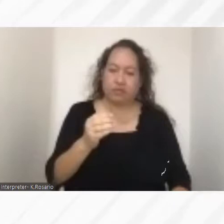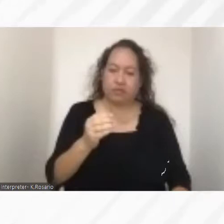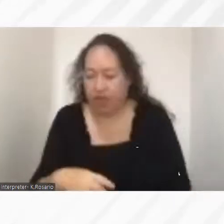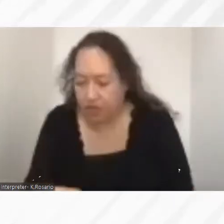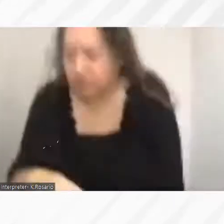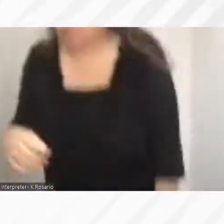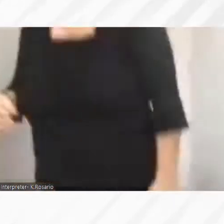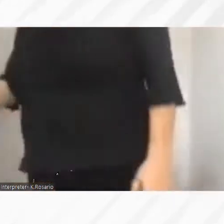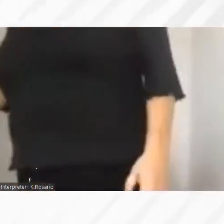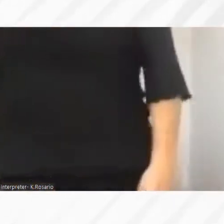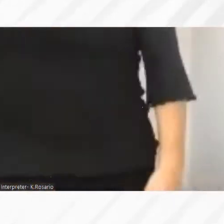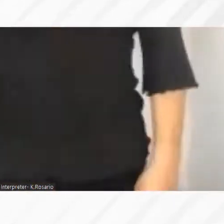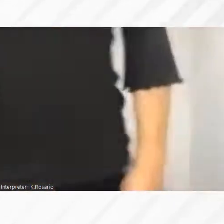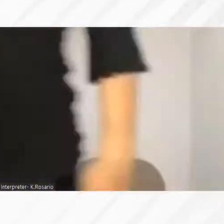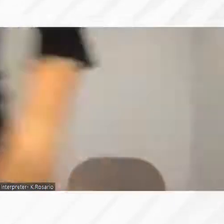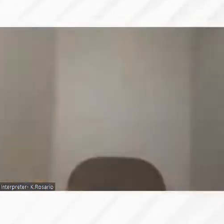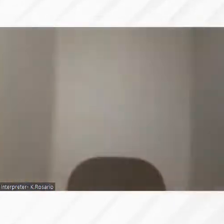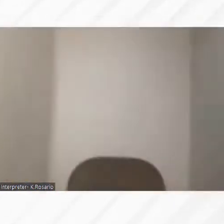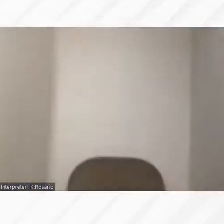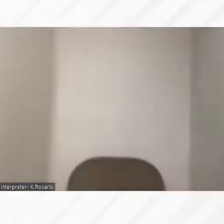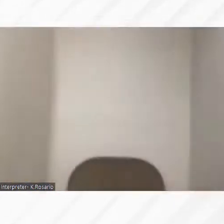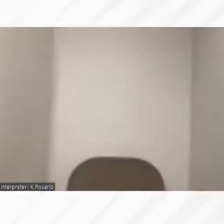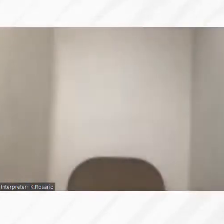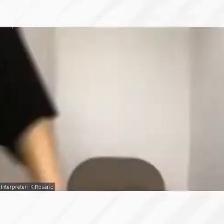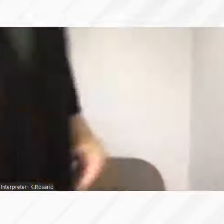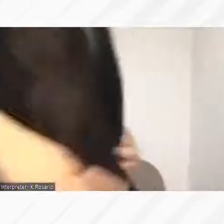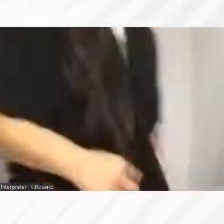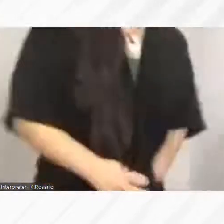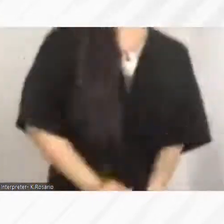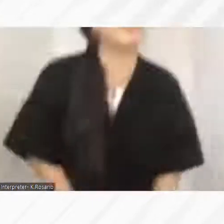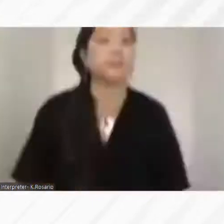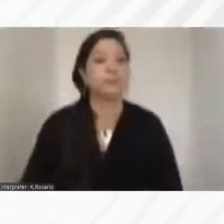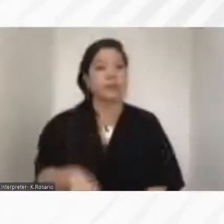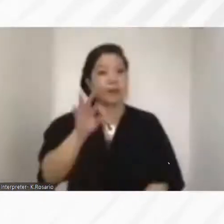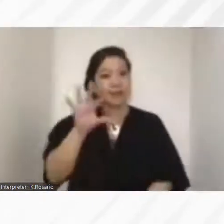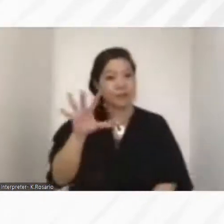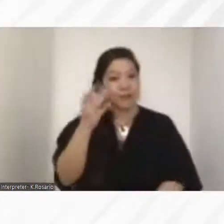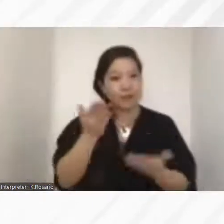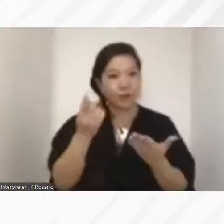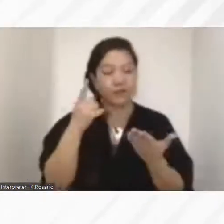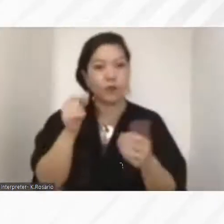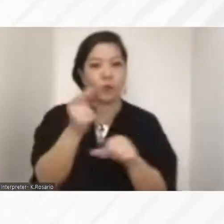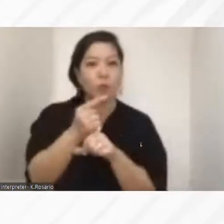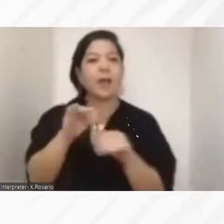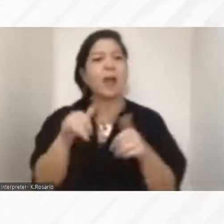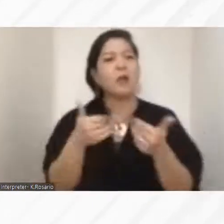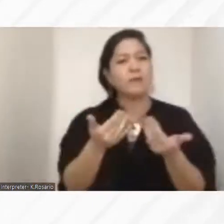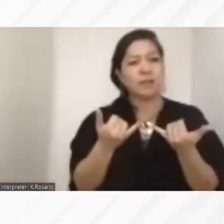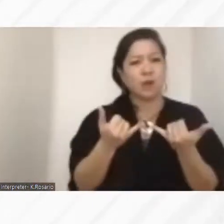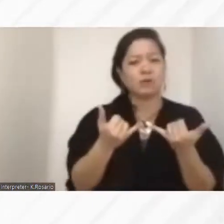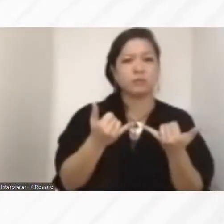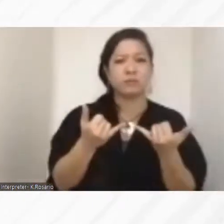in June, the positive case count increased to 92 and 95 in July. However, in